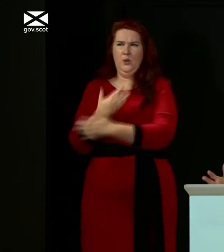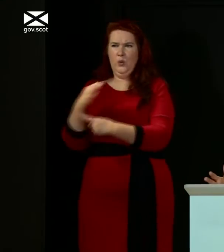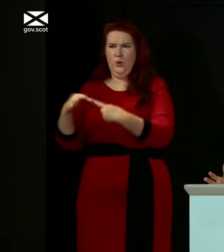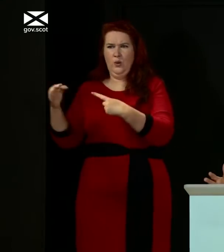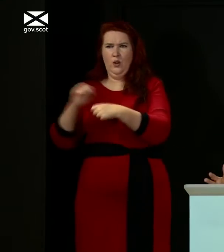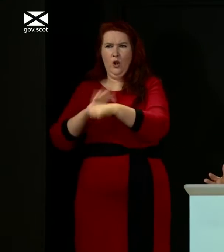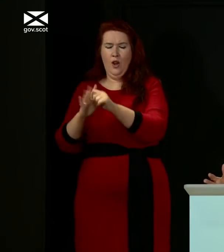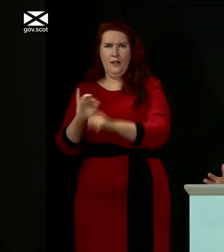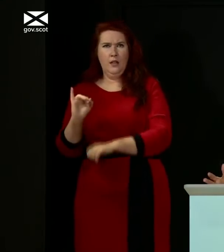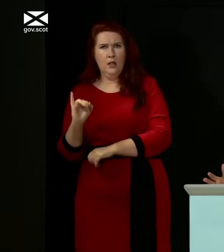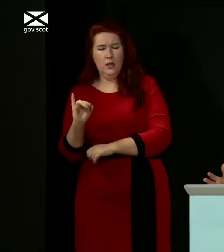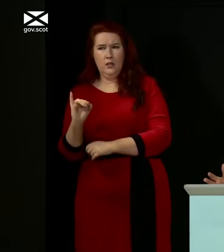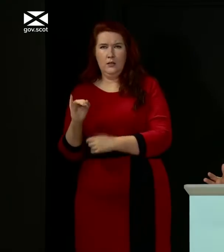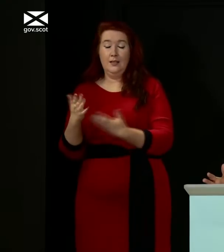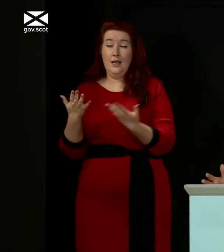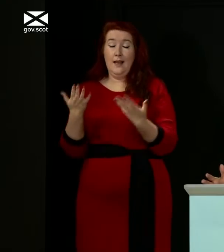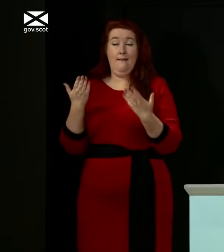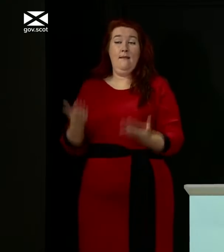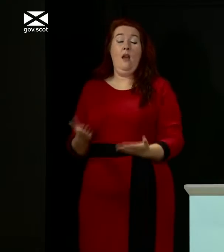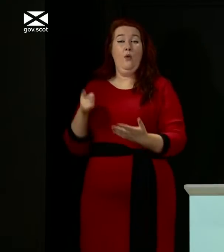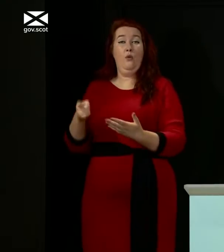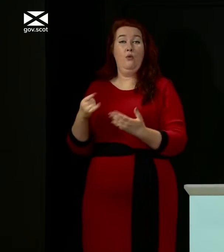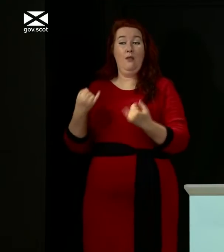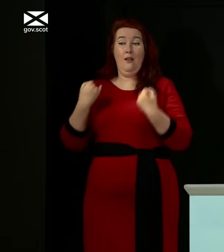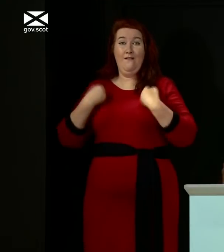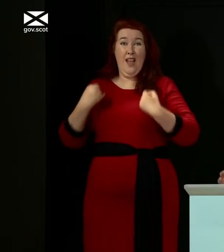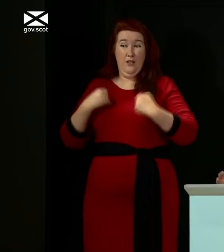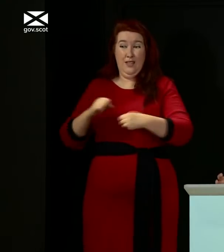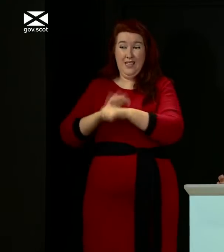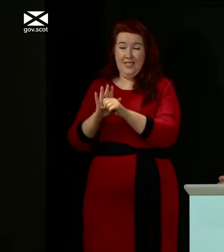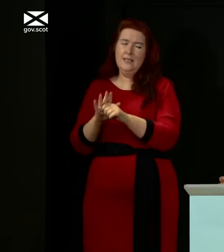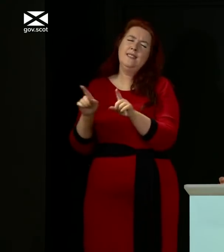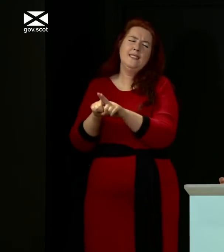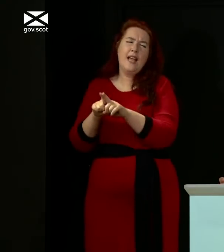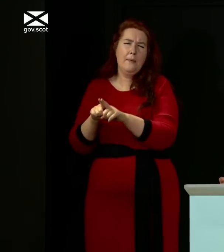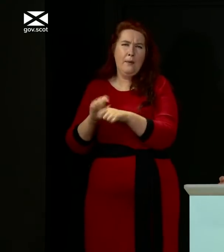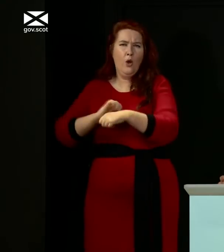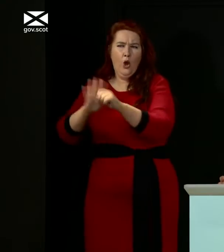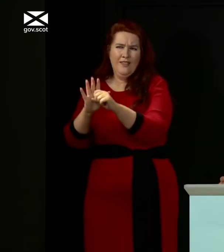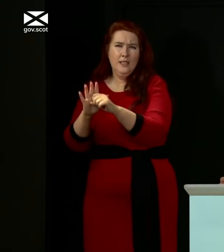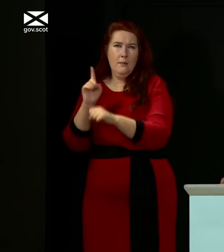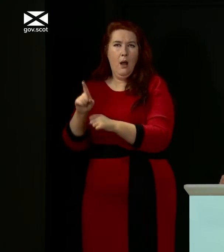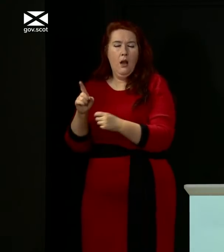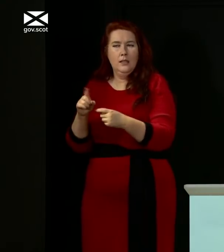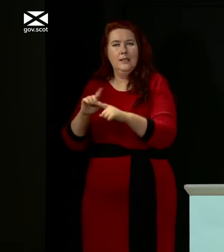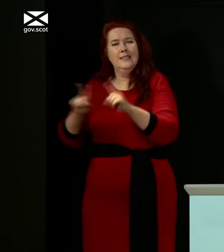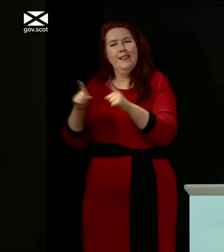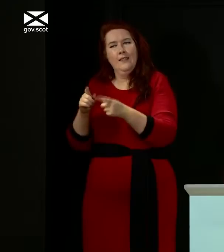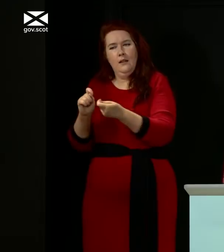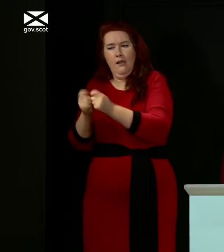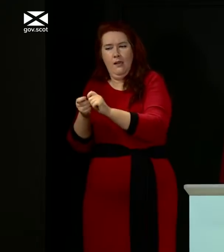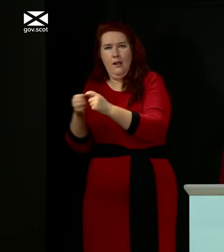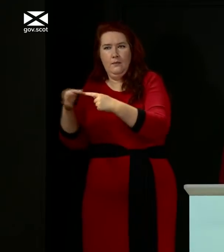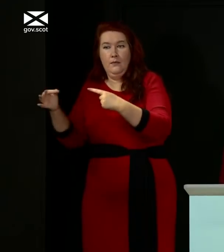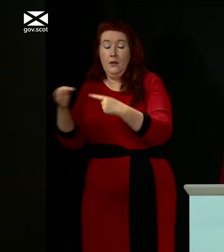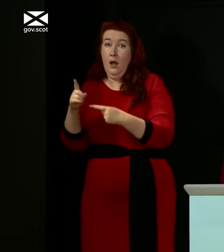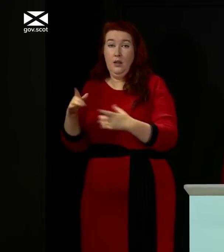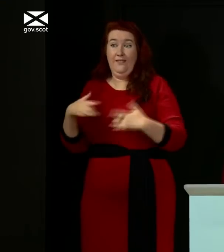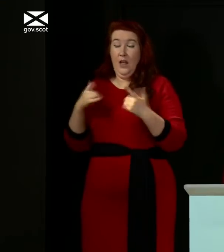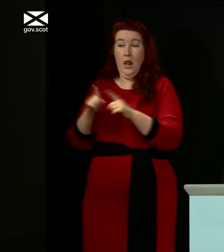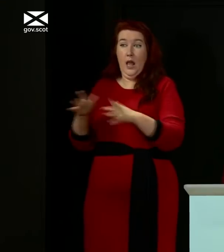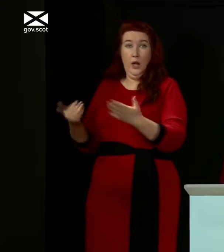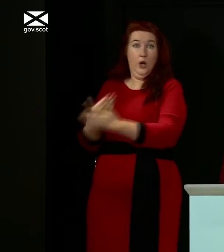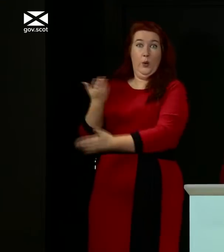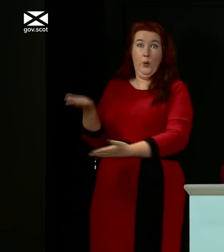that we're suddenly facing a virus that, it's the same virus, it's a different strain of the virus, but it feels like a completely different